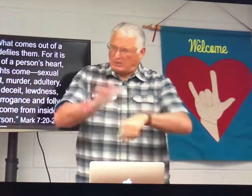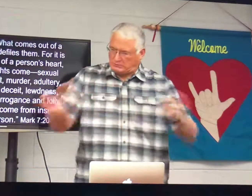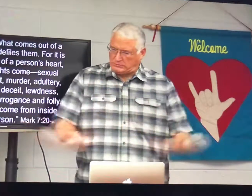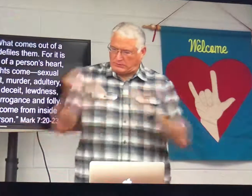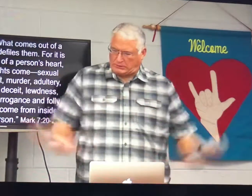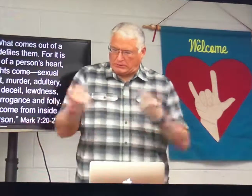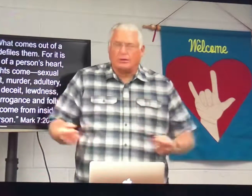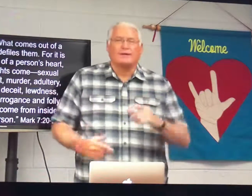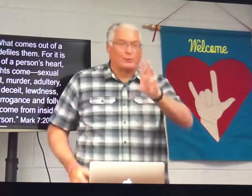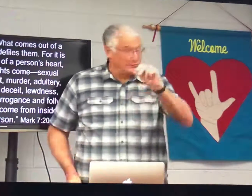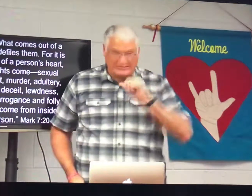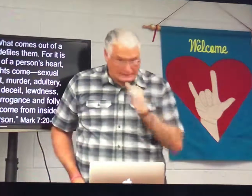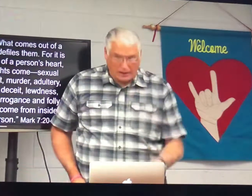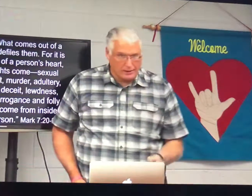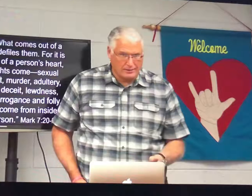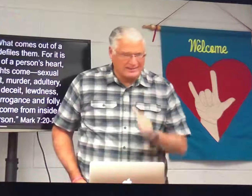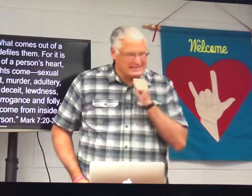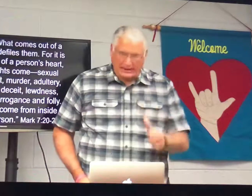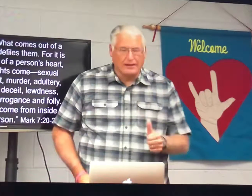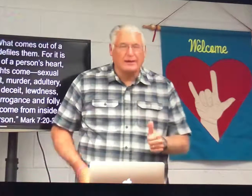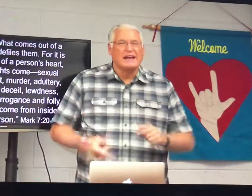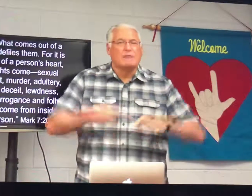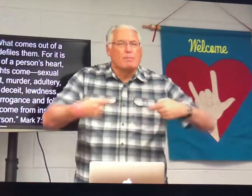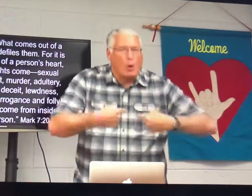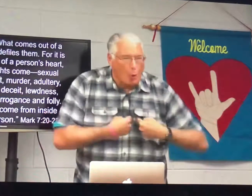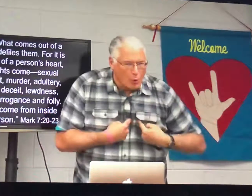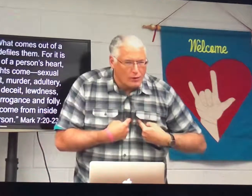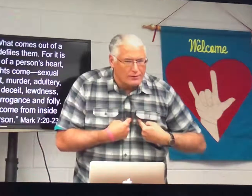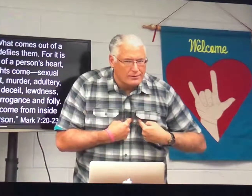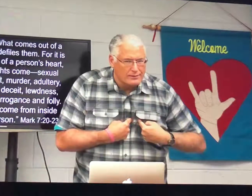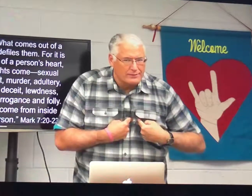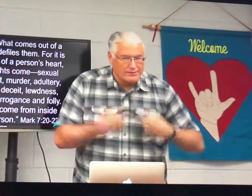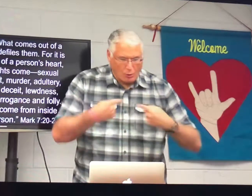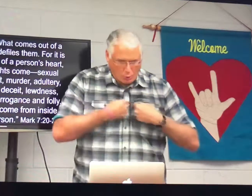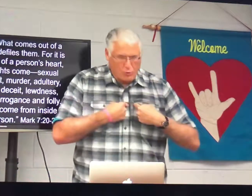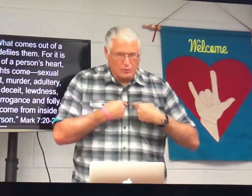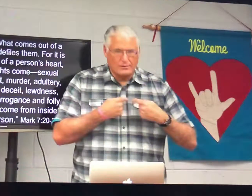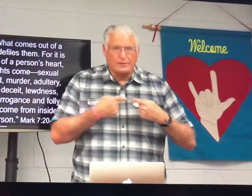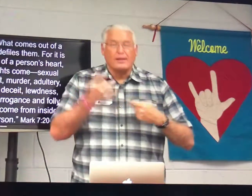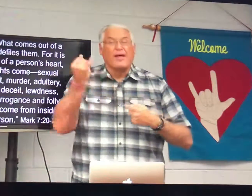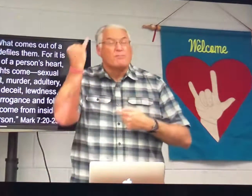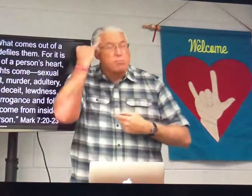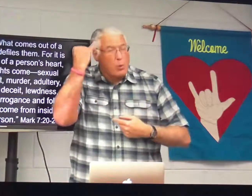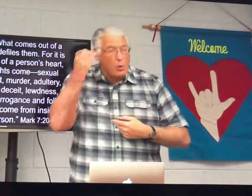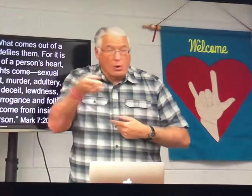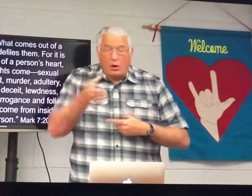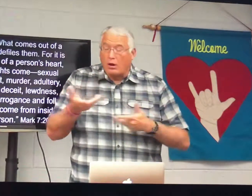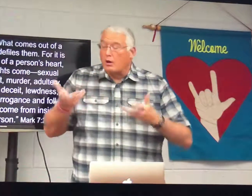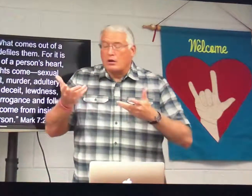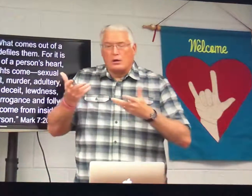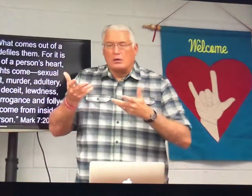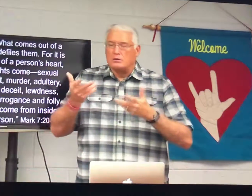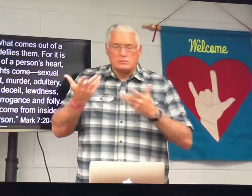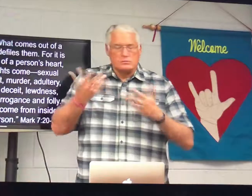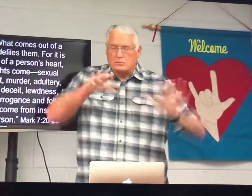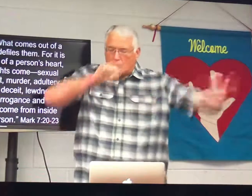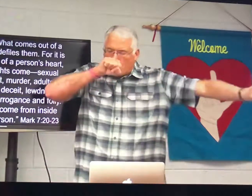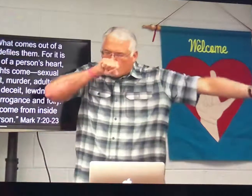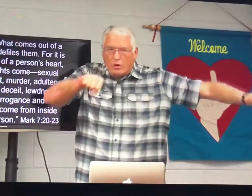Their DH is cumulative under 200 for the year, with just 36 runs driven. I